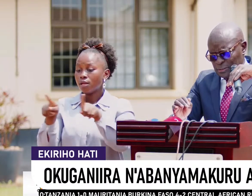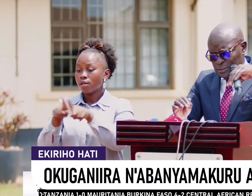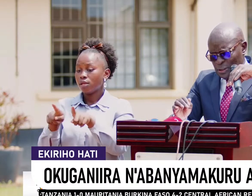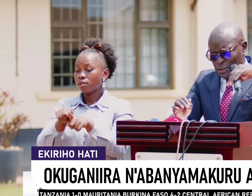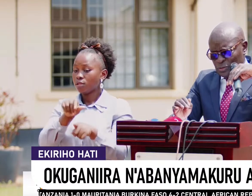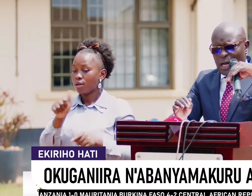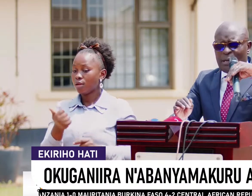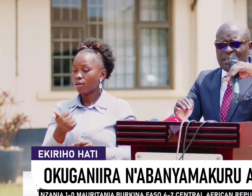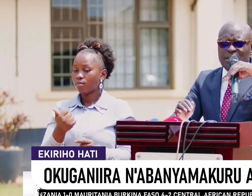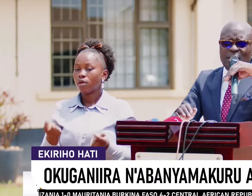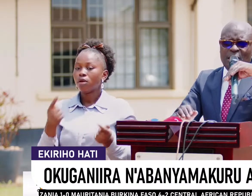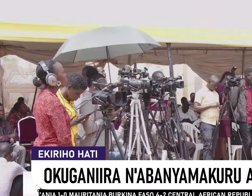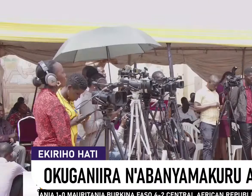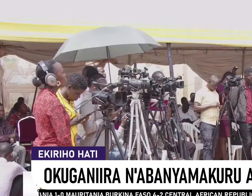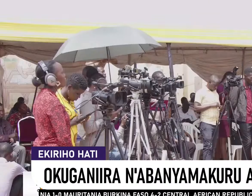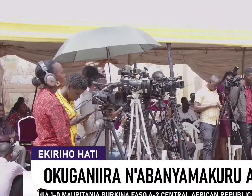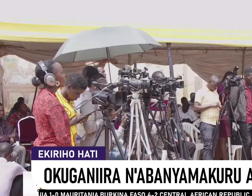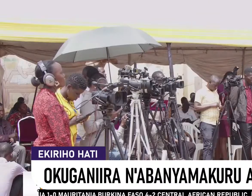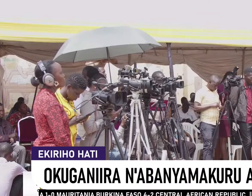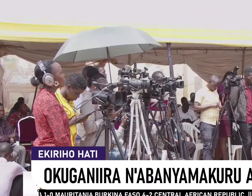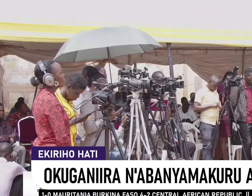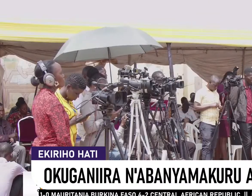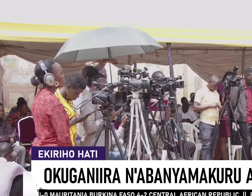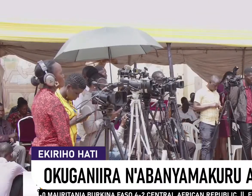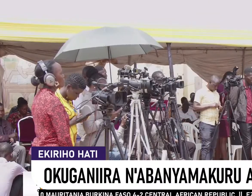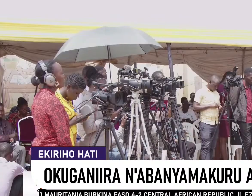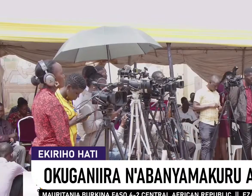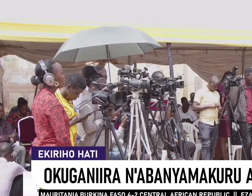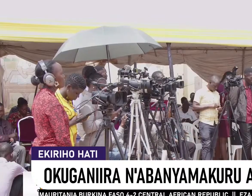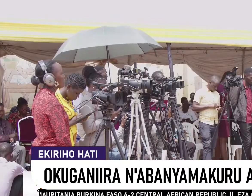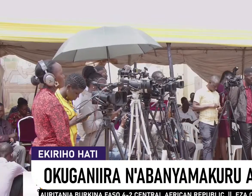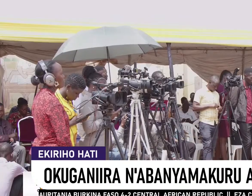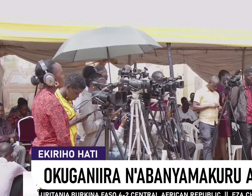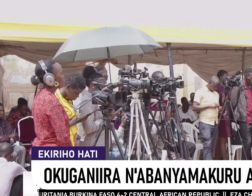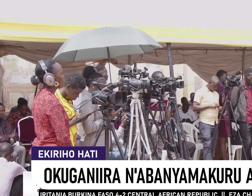Nekirala tugamba nti ebibiina by'obufuzi